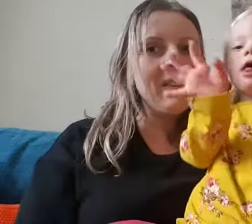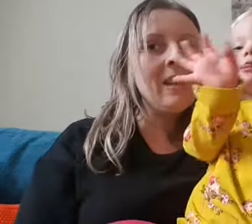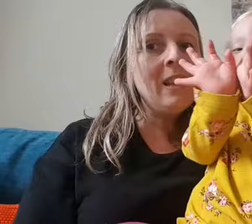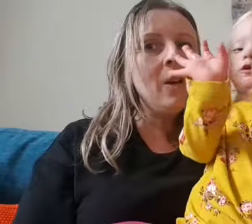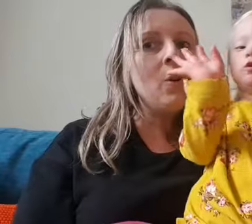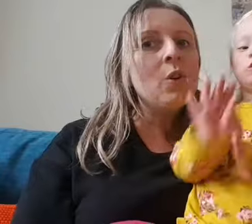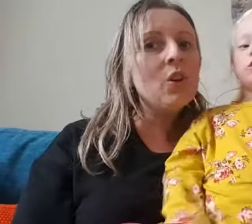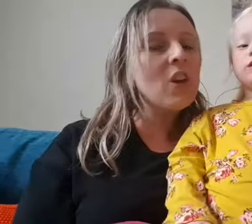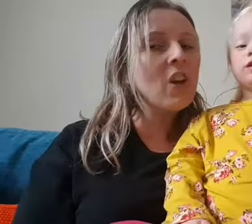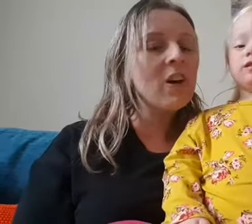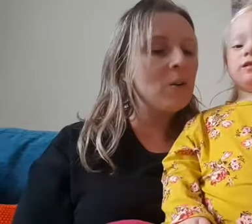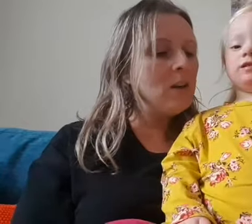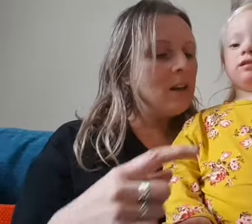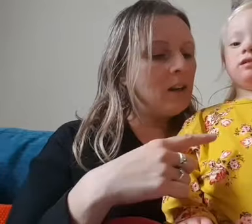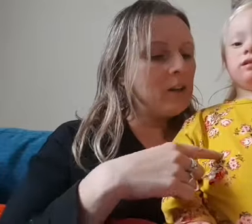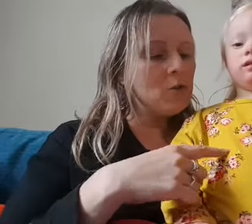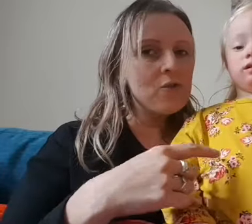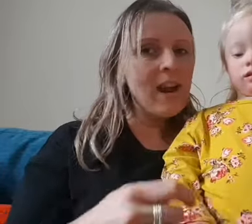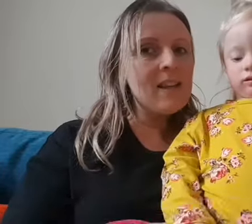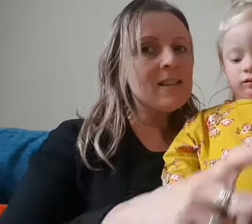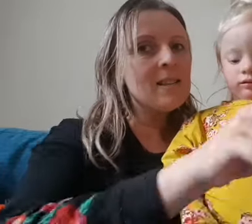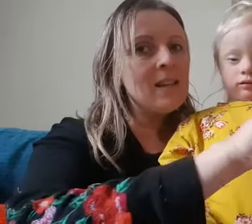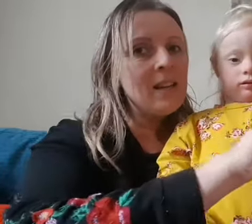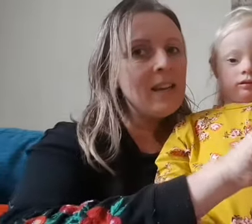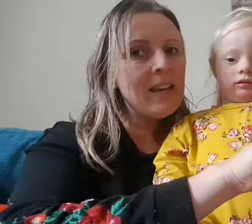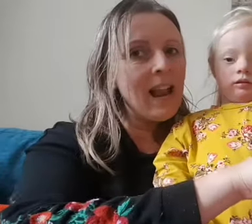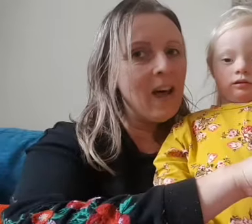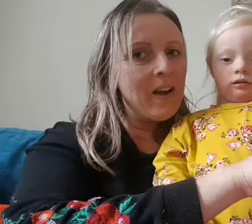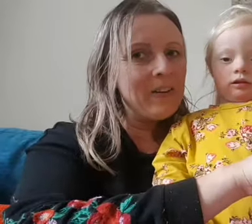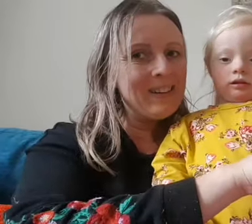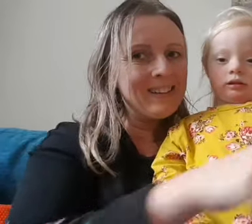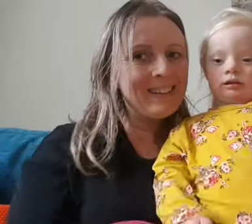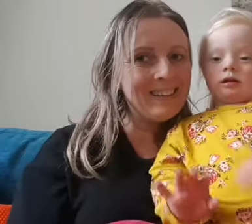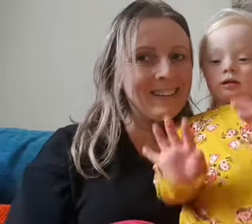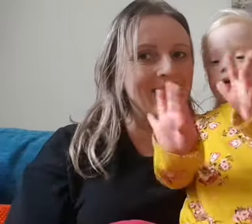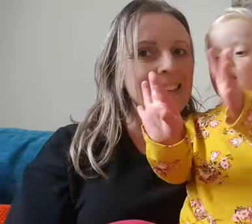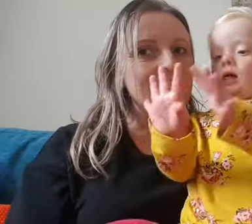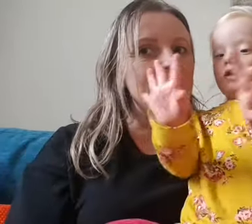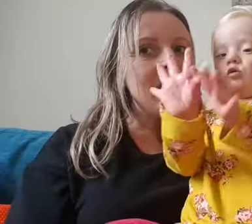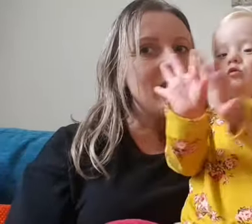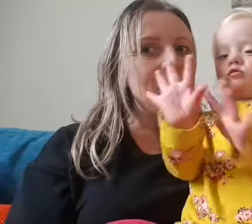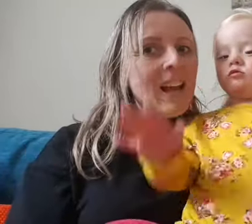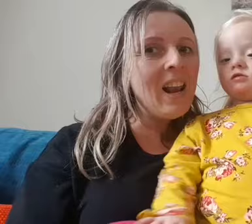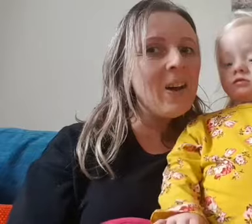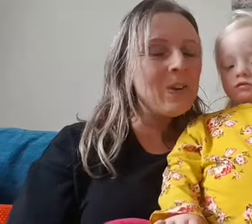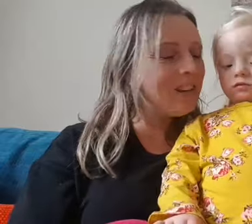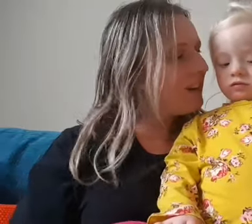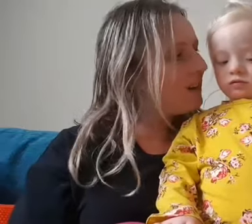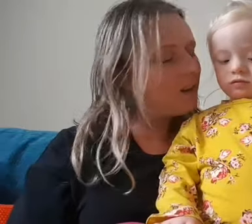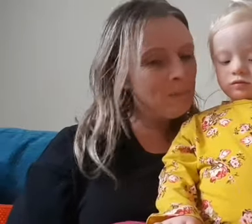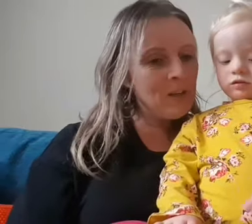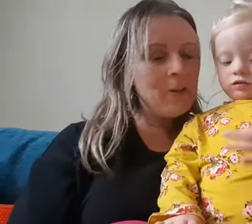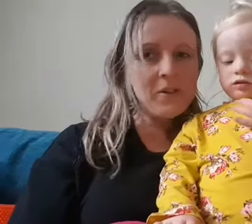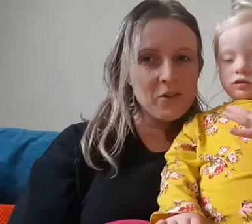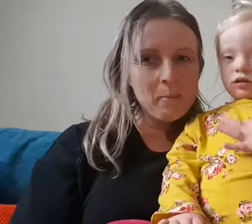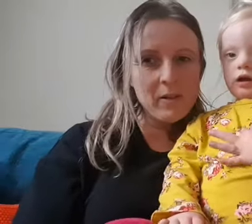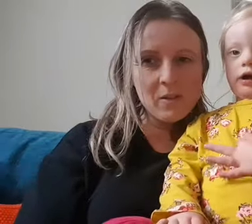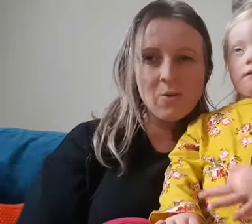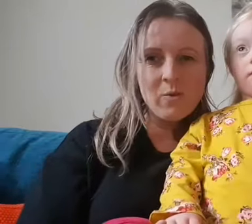Yellow. Good girl. Like your dress. Yellow. Yellow. Good girl. Lucinda should be at school